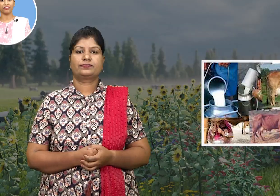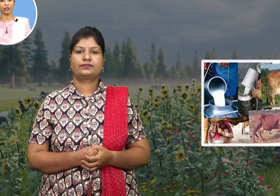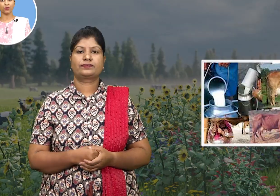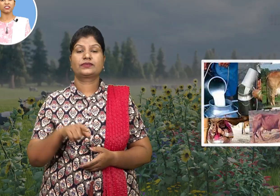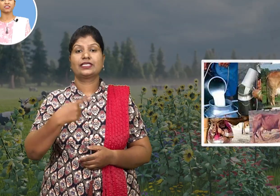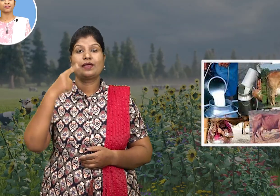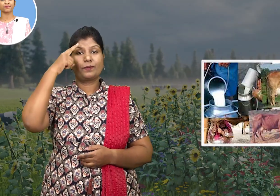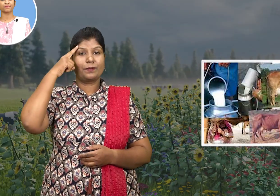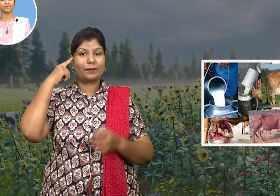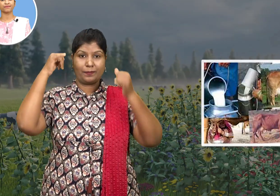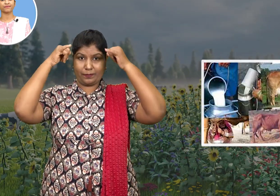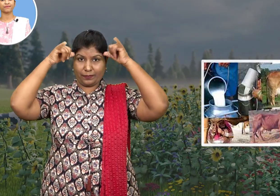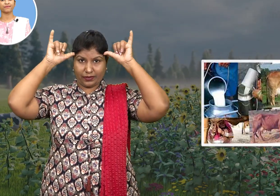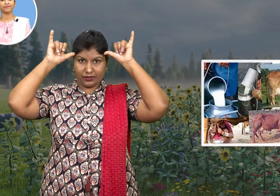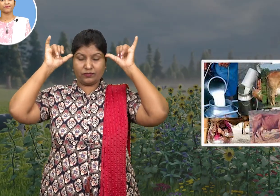and buffaloes,